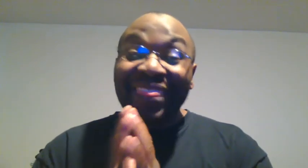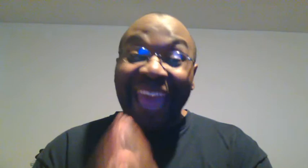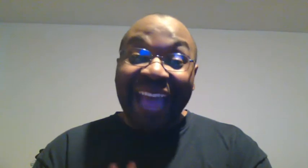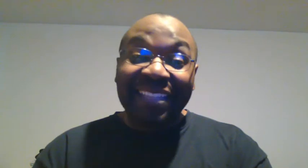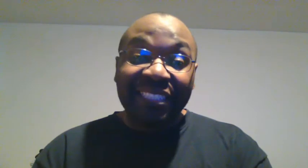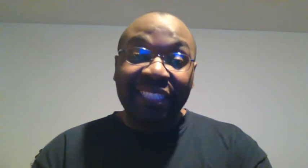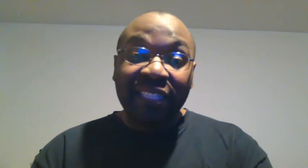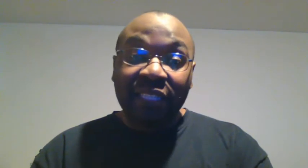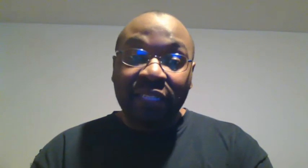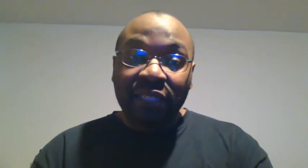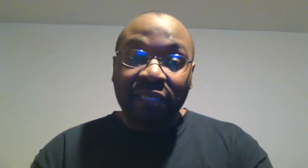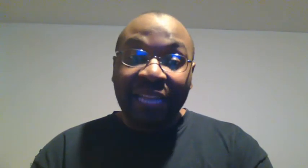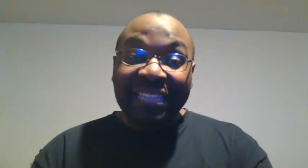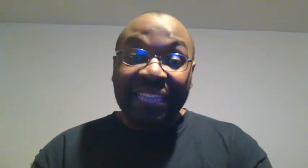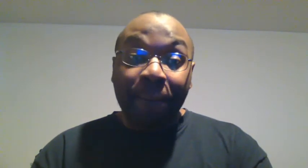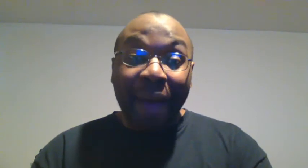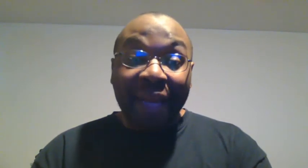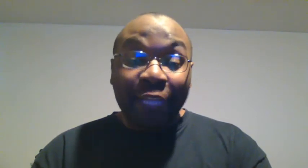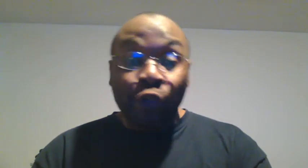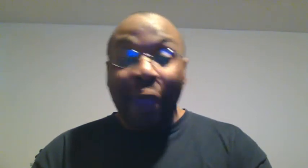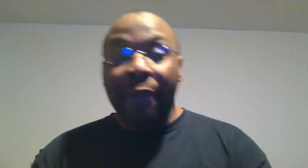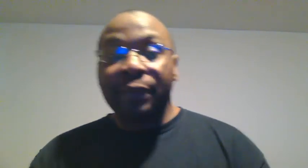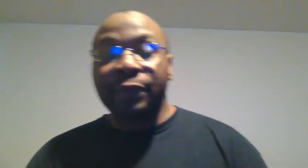that demonic trap.